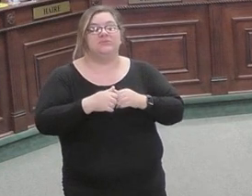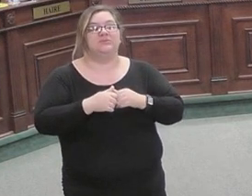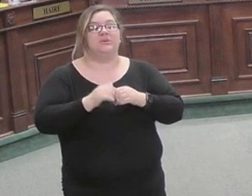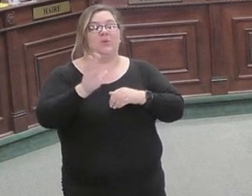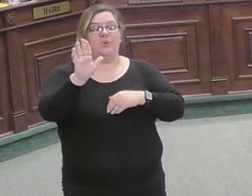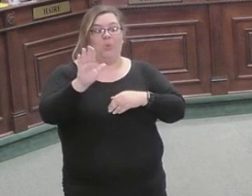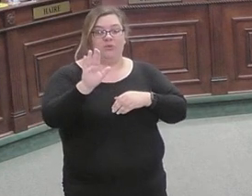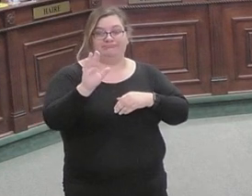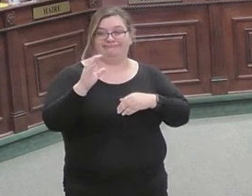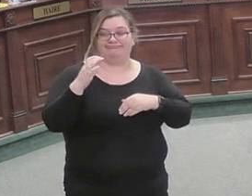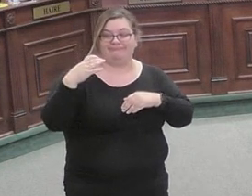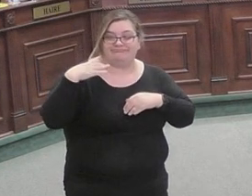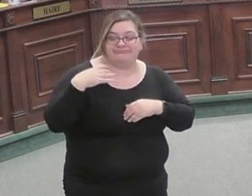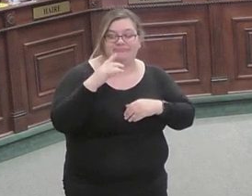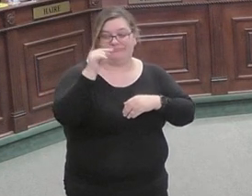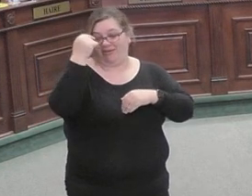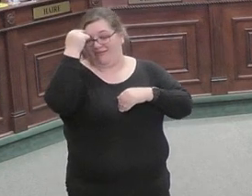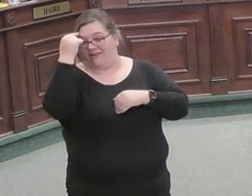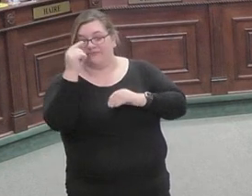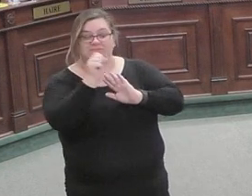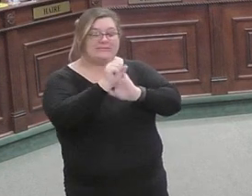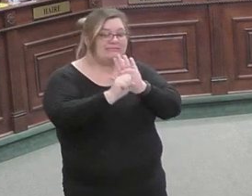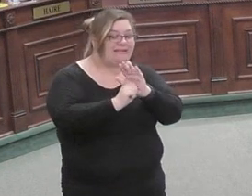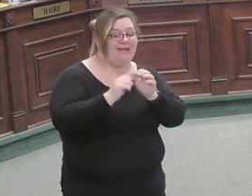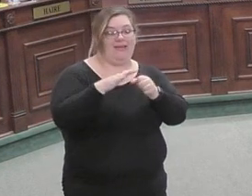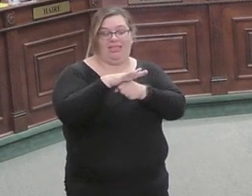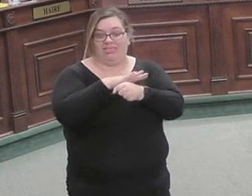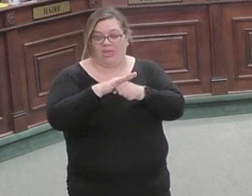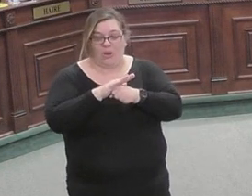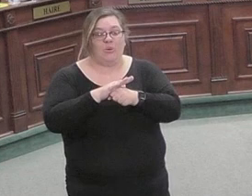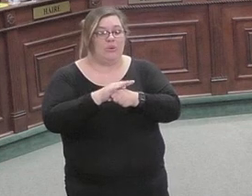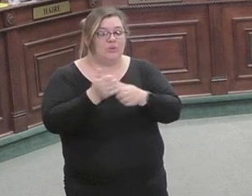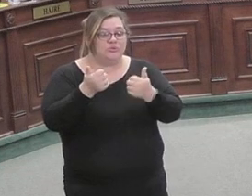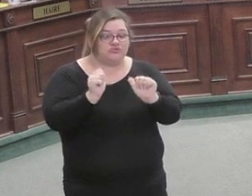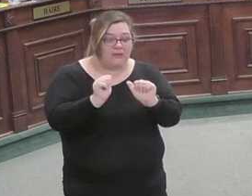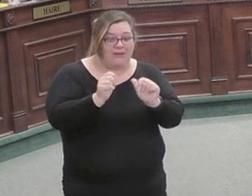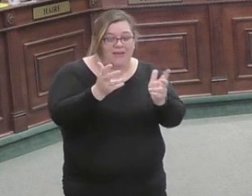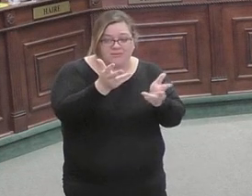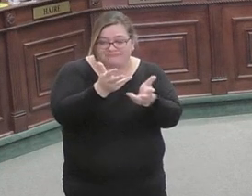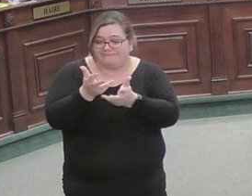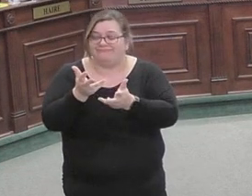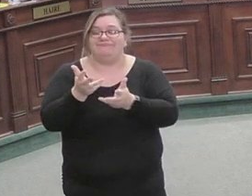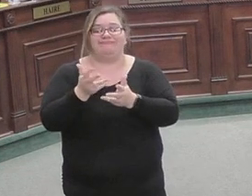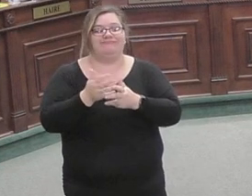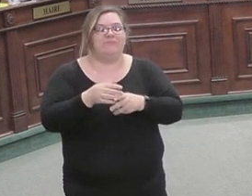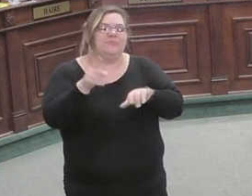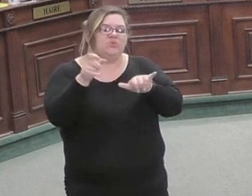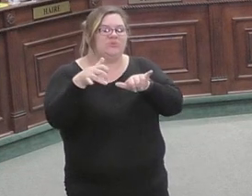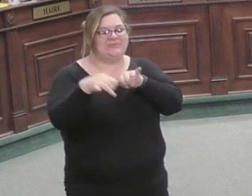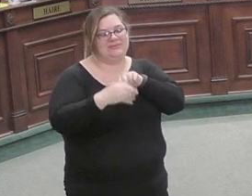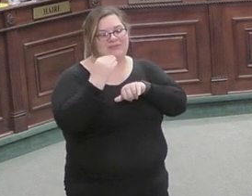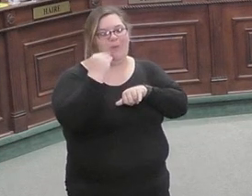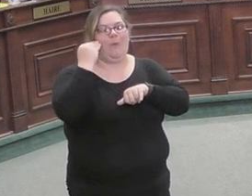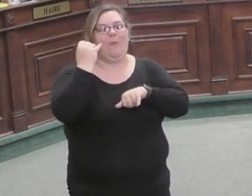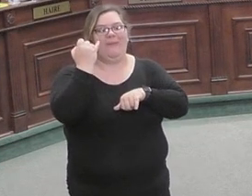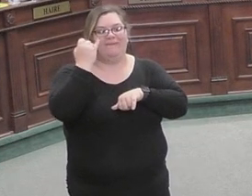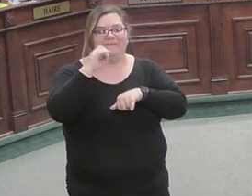what we can to make sure you have those things that you need, but we just need you to stay at home when you're on non-essential business.